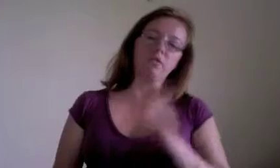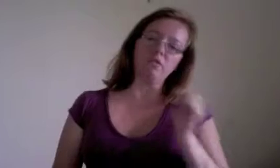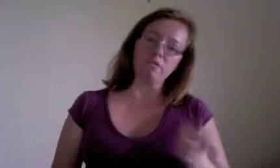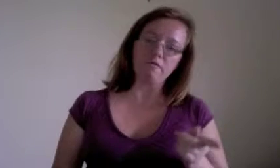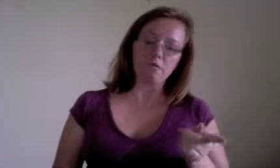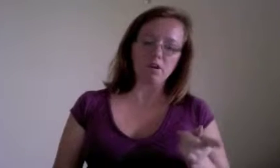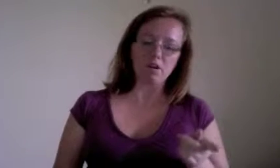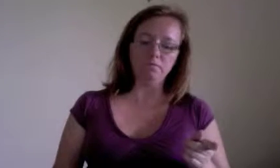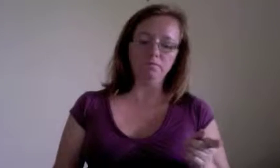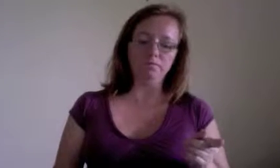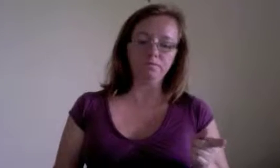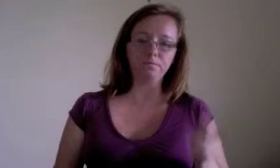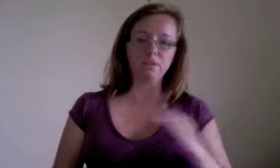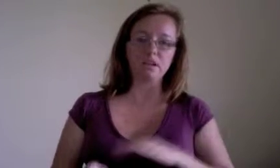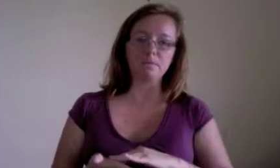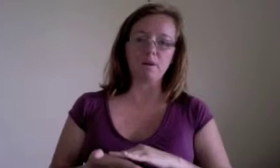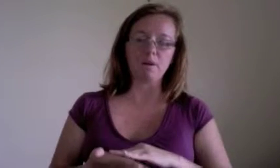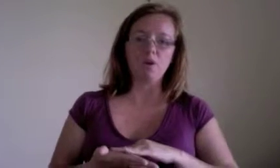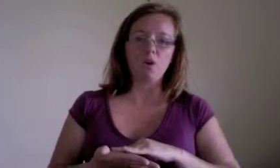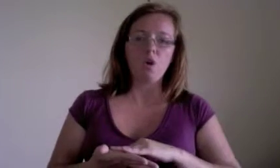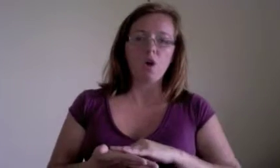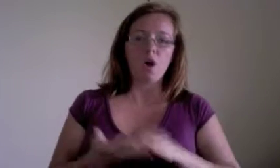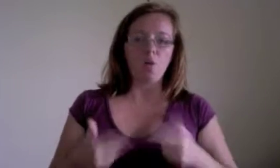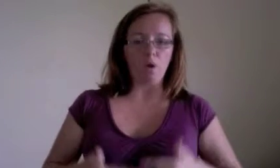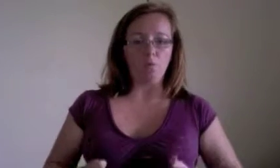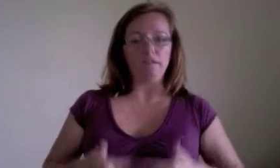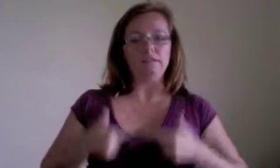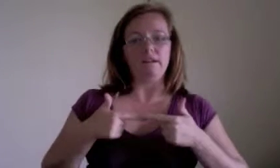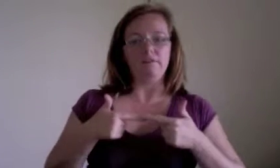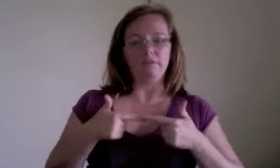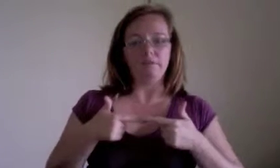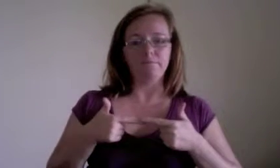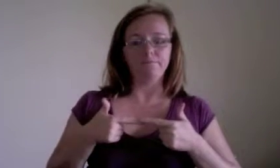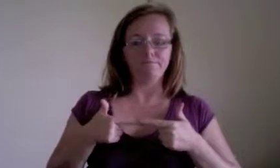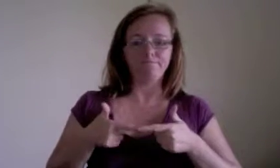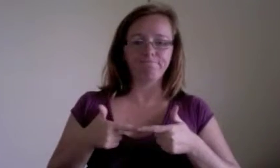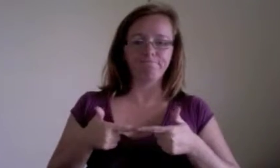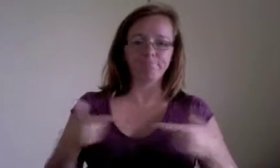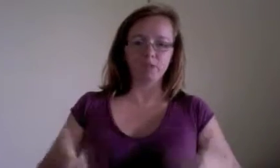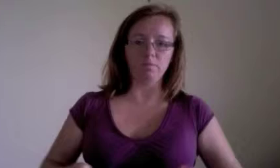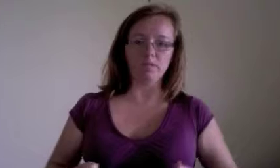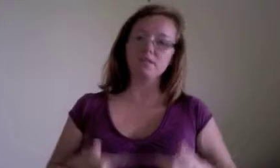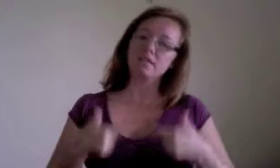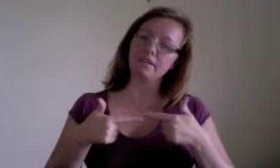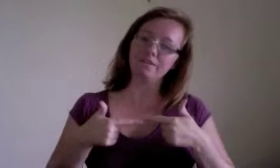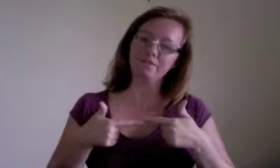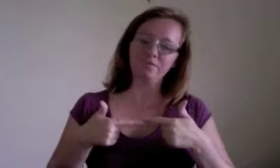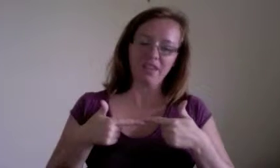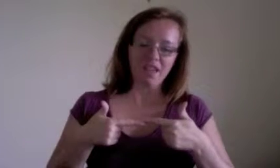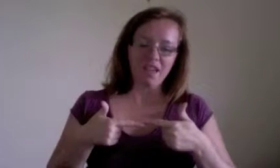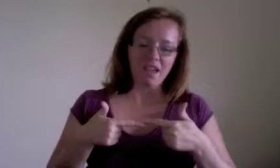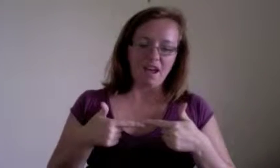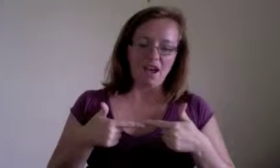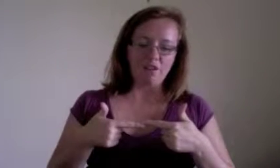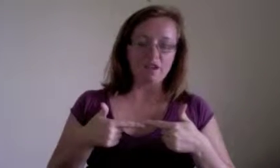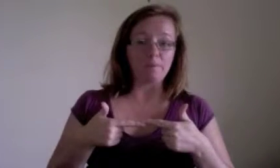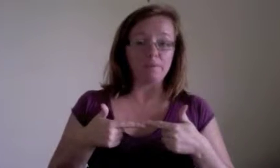Unit 4. We talked about where we live. So this is live. We talked about different